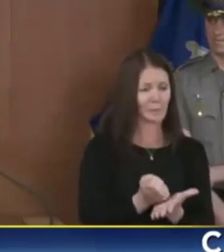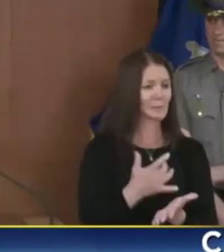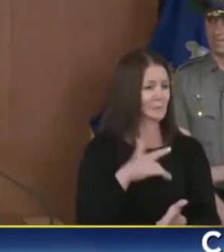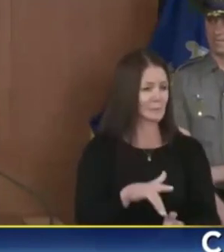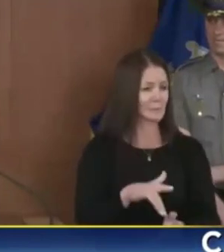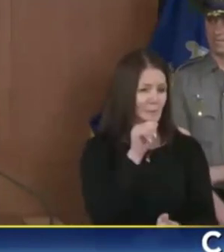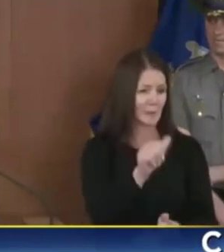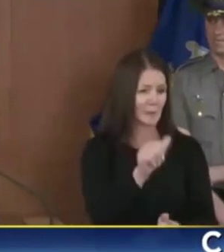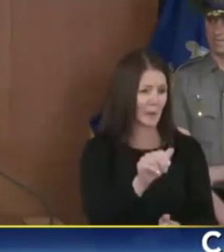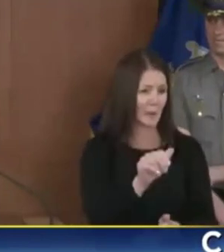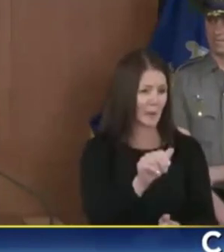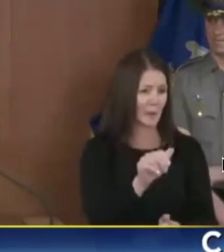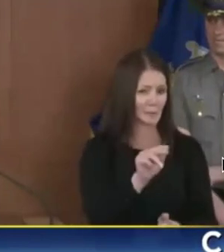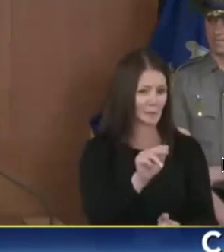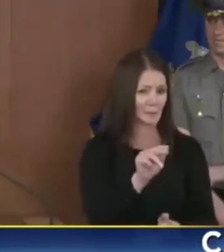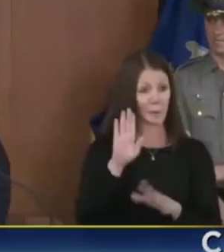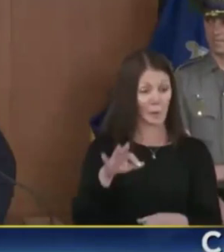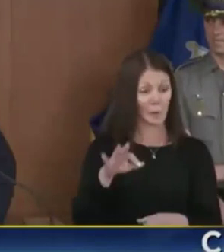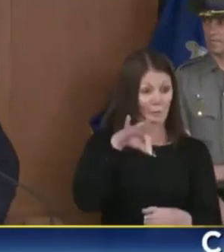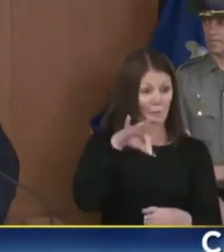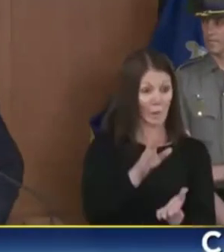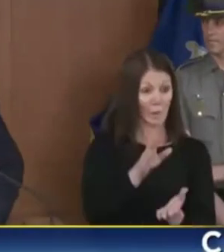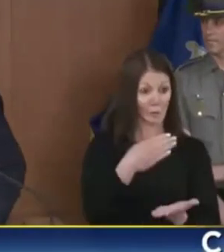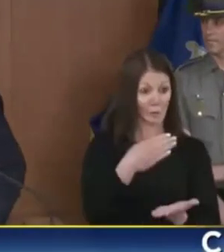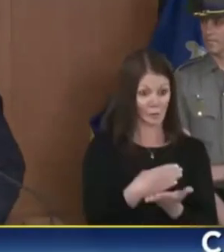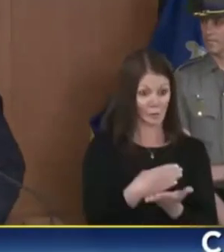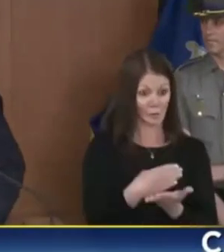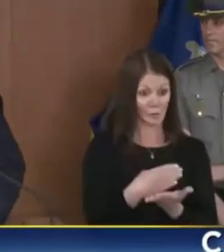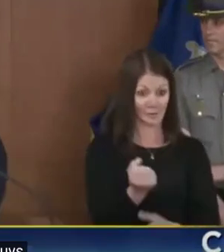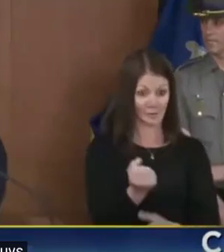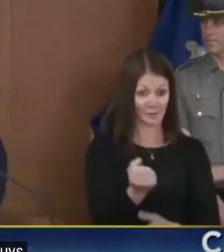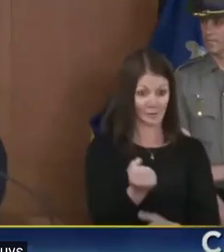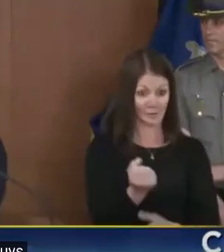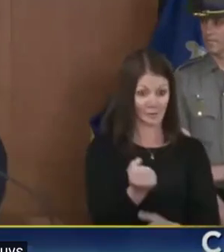Bob Duff, if we have a vote on the budget on Saturday, I recommend the guys from Norwalk leave a little early.